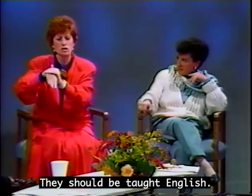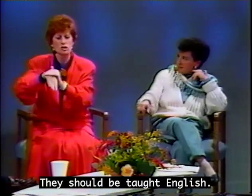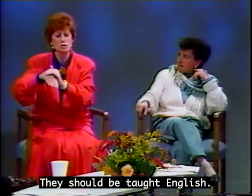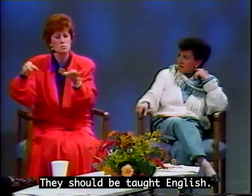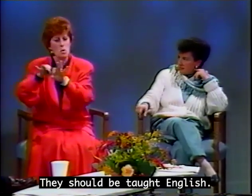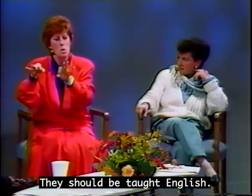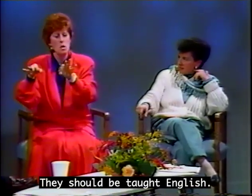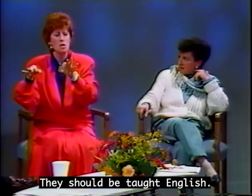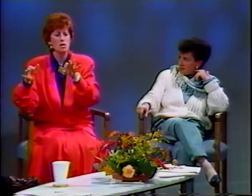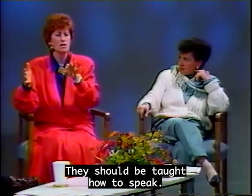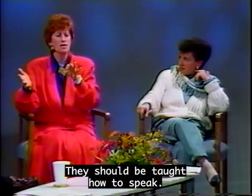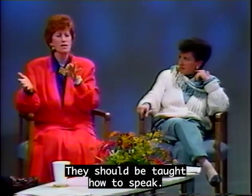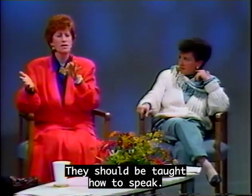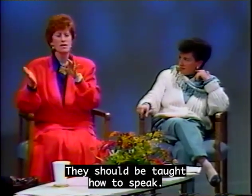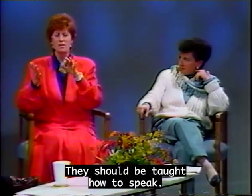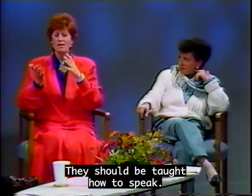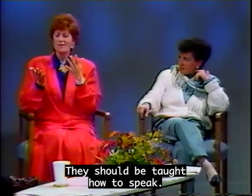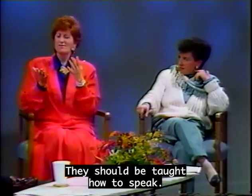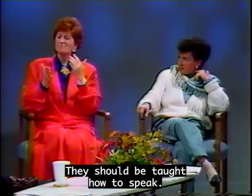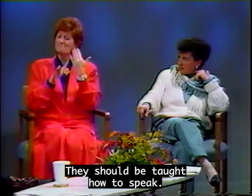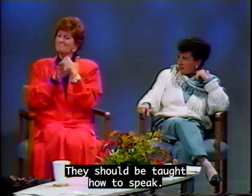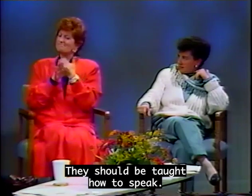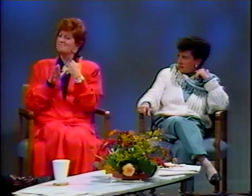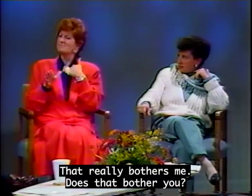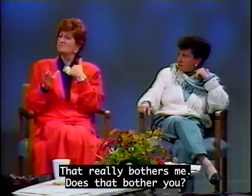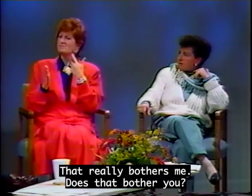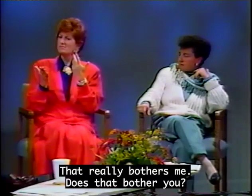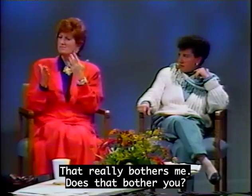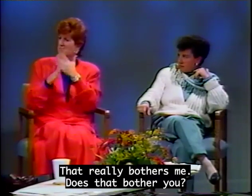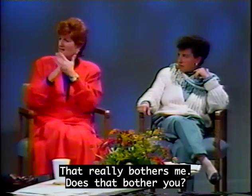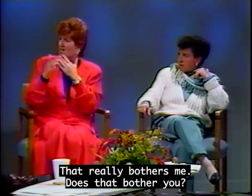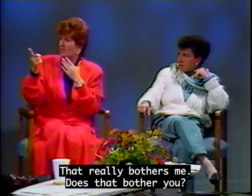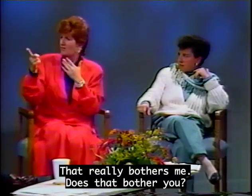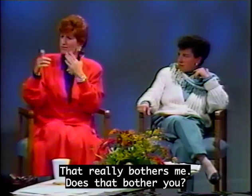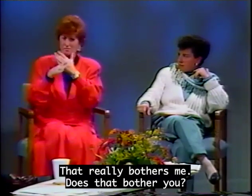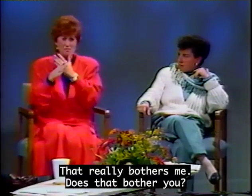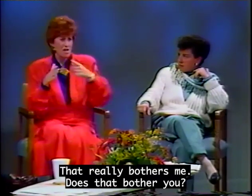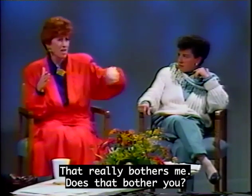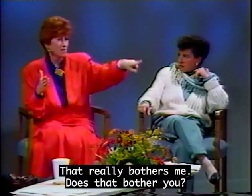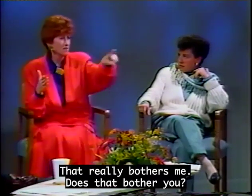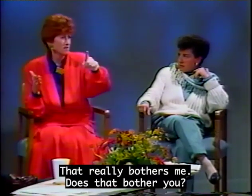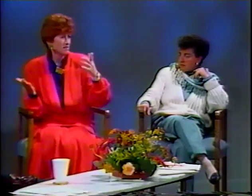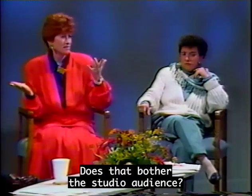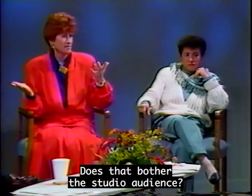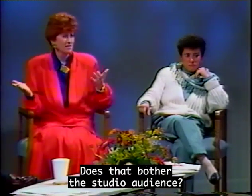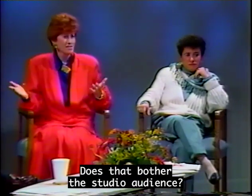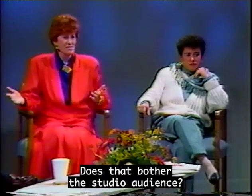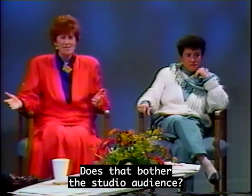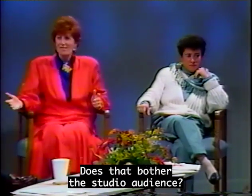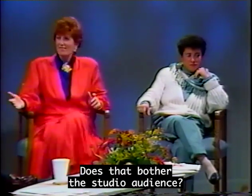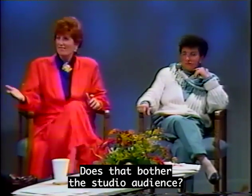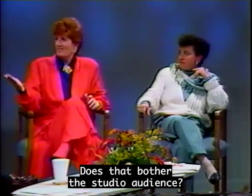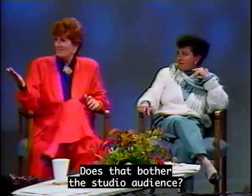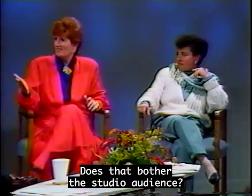should be taught English. They should be taught how to speak. That really bothers me. Does that bother you? Does that bother the studio audience?